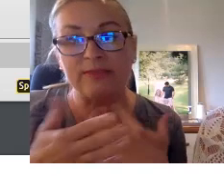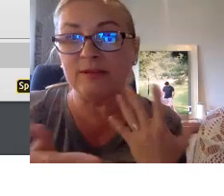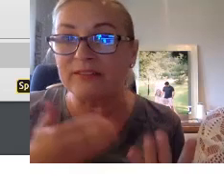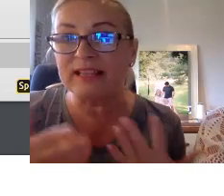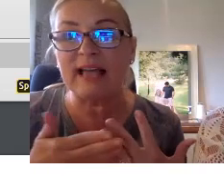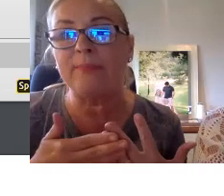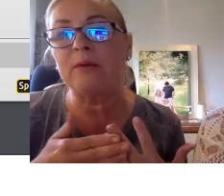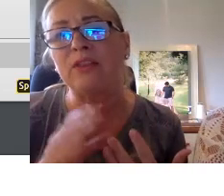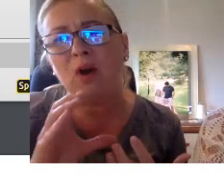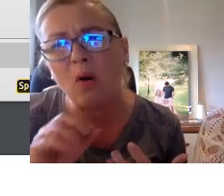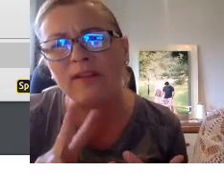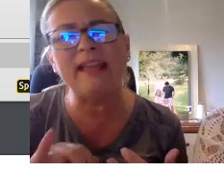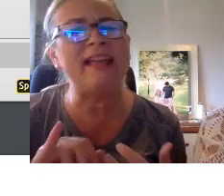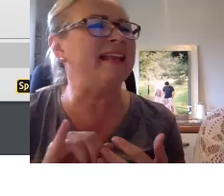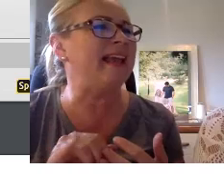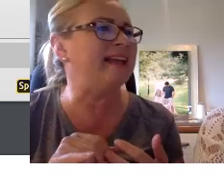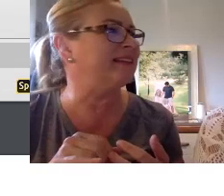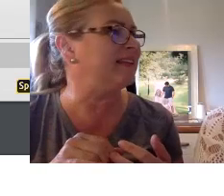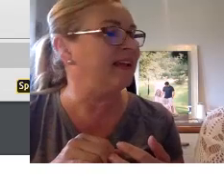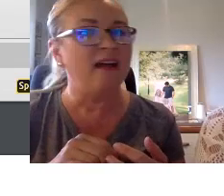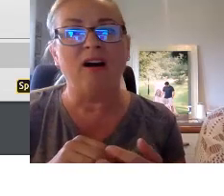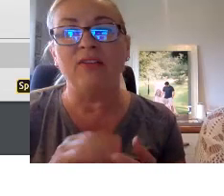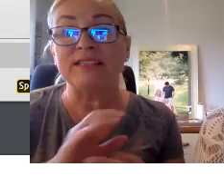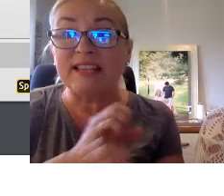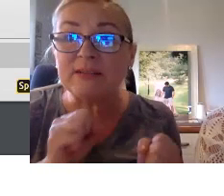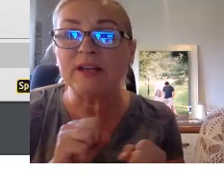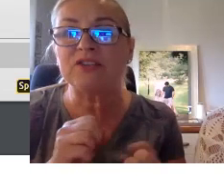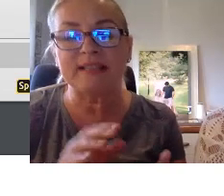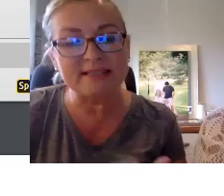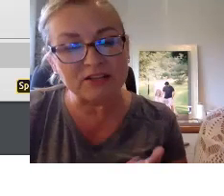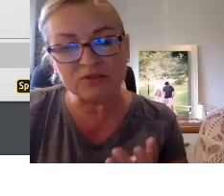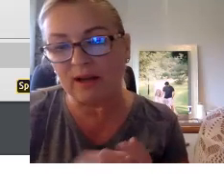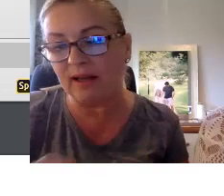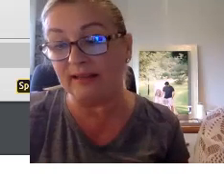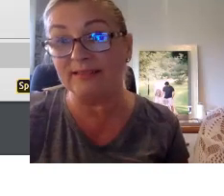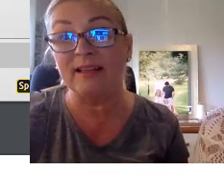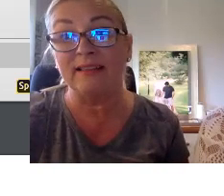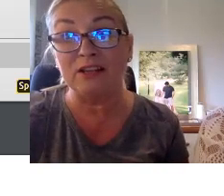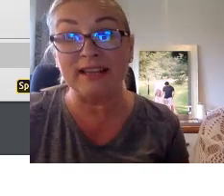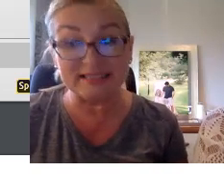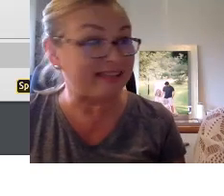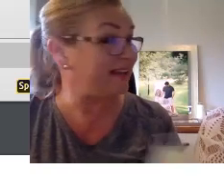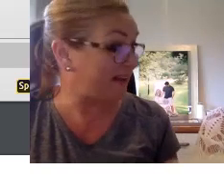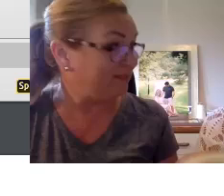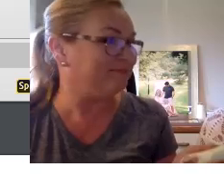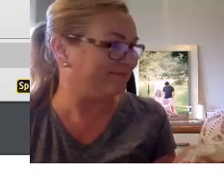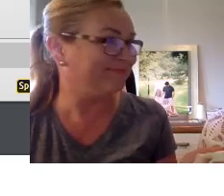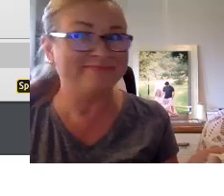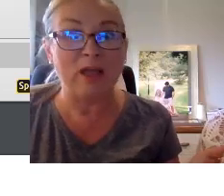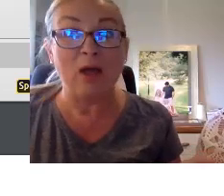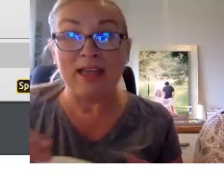with everything that's happening with COVID and all the safety measures, etc. And the latest thing